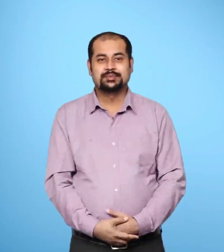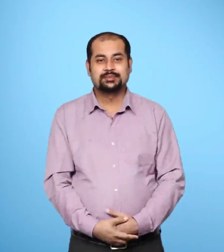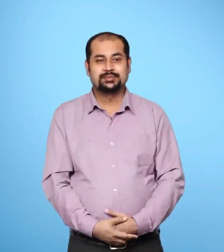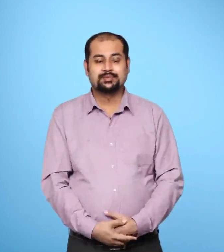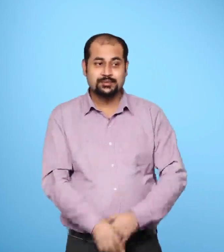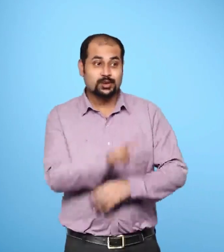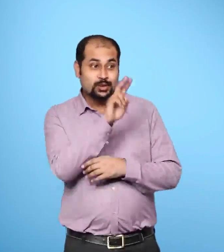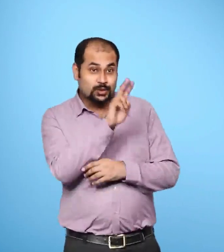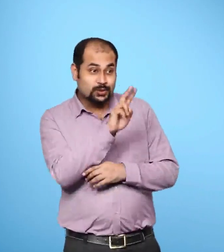Boy 1.